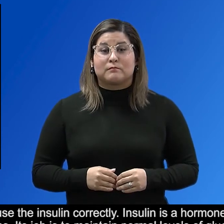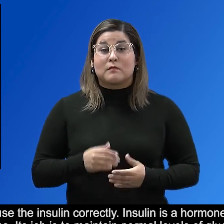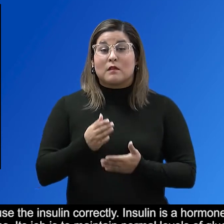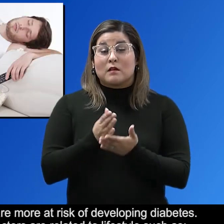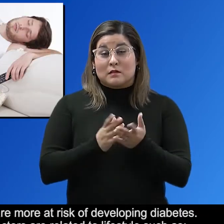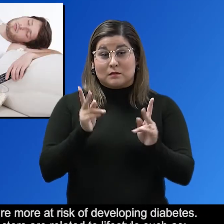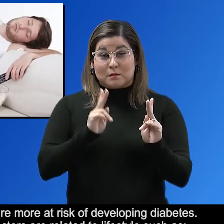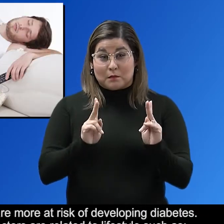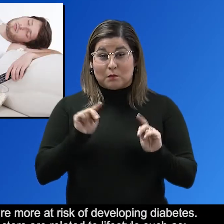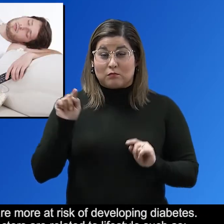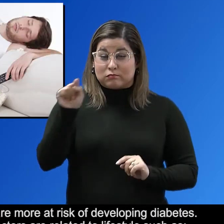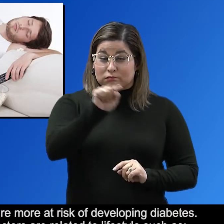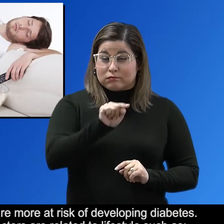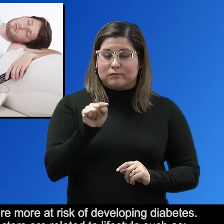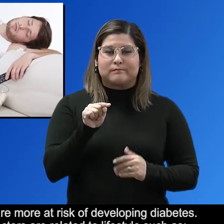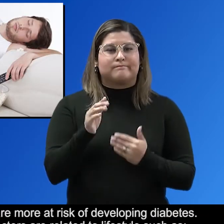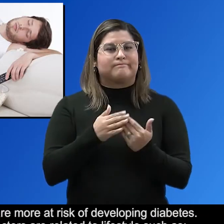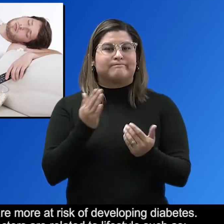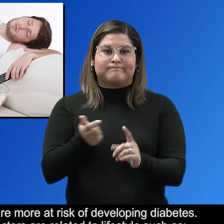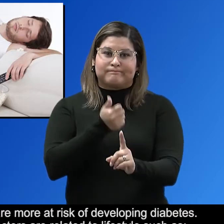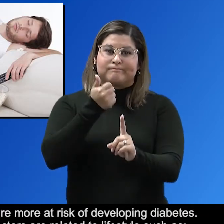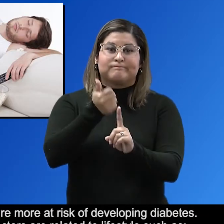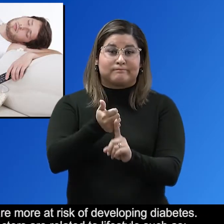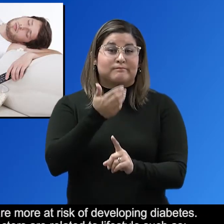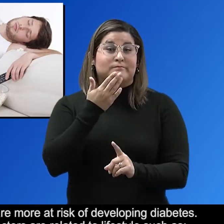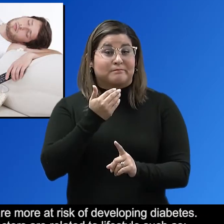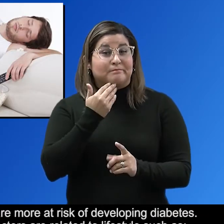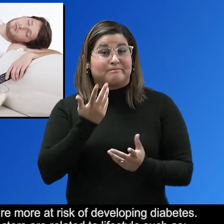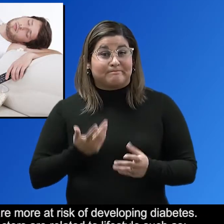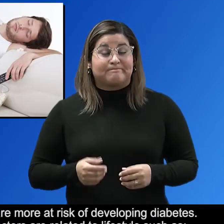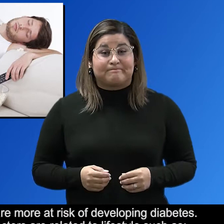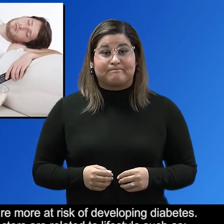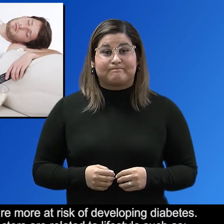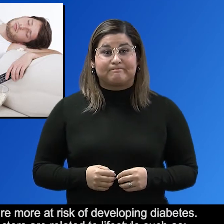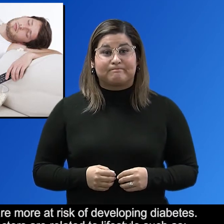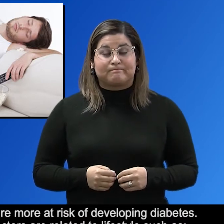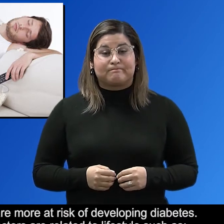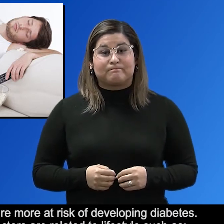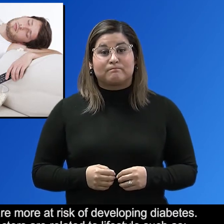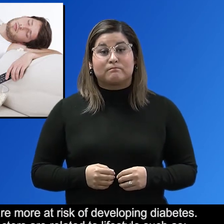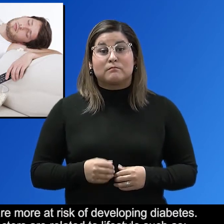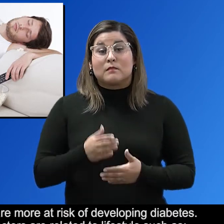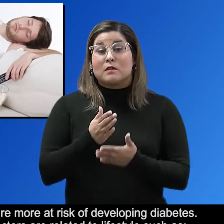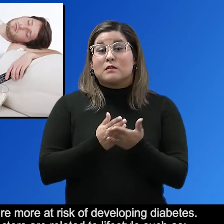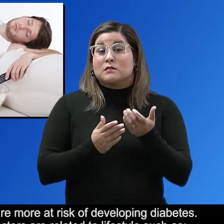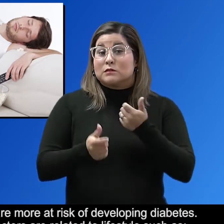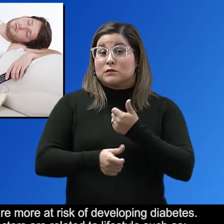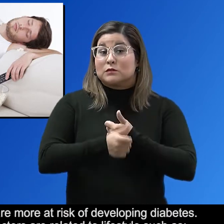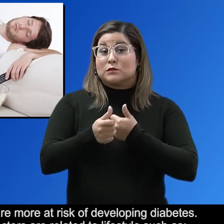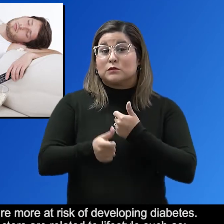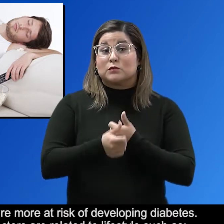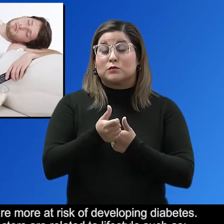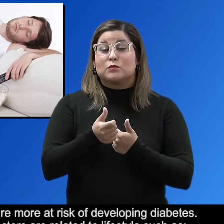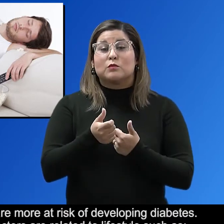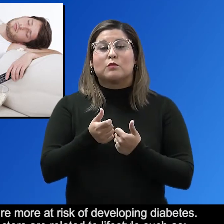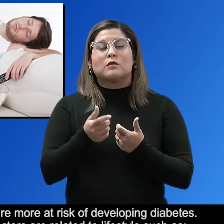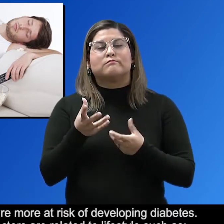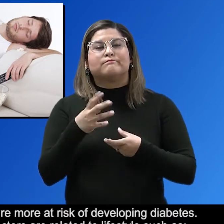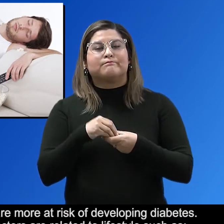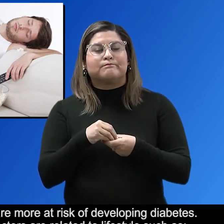Some people are more at risk of developing diabetes. Some risk factors are